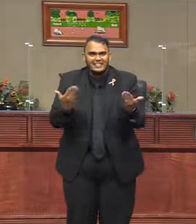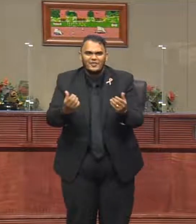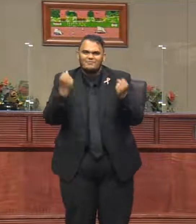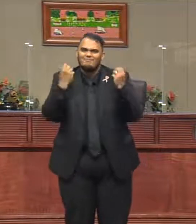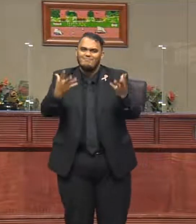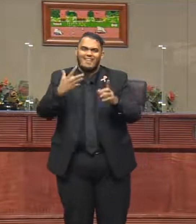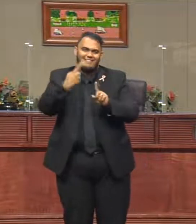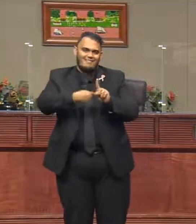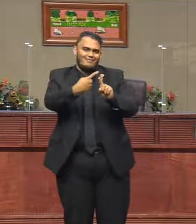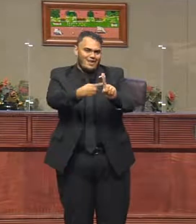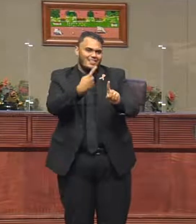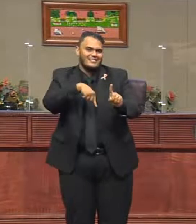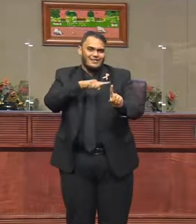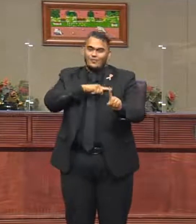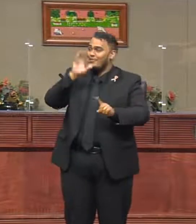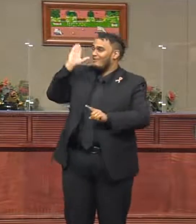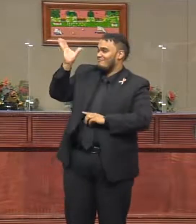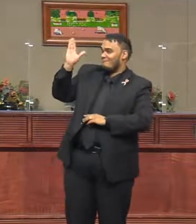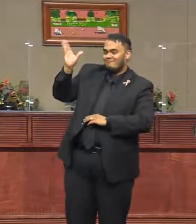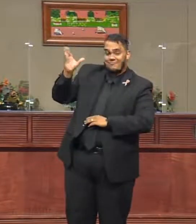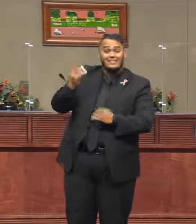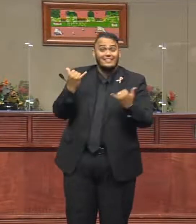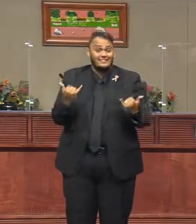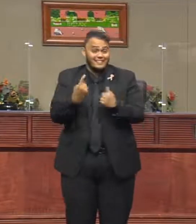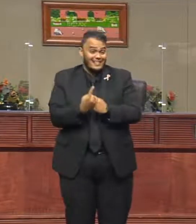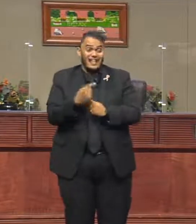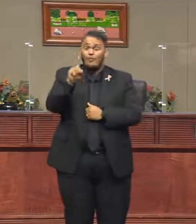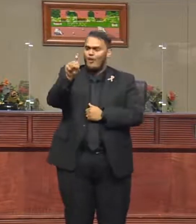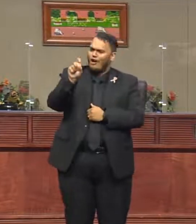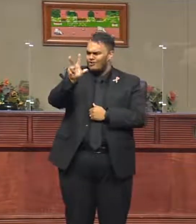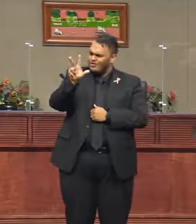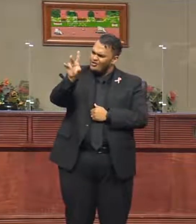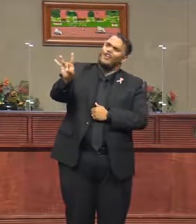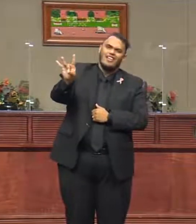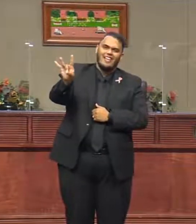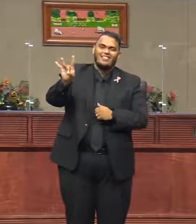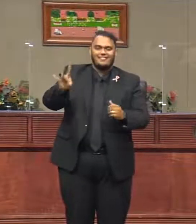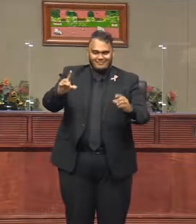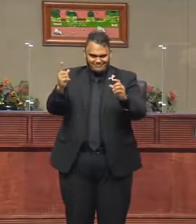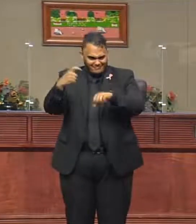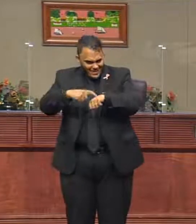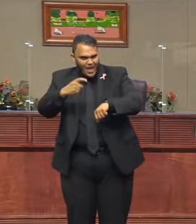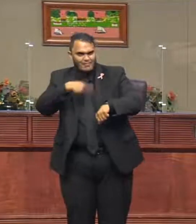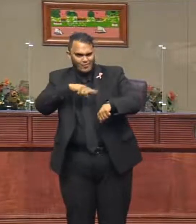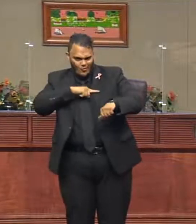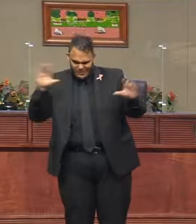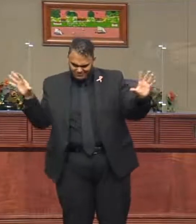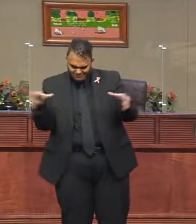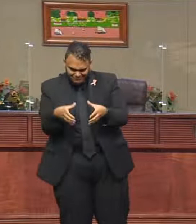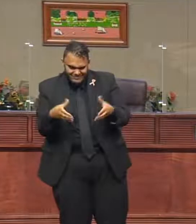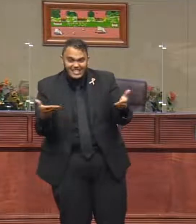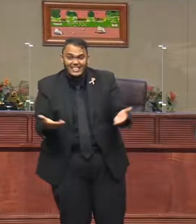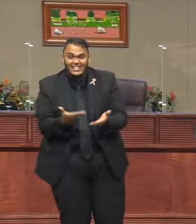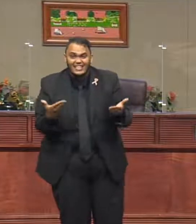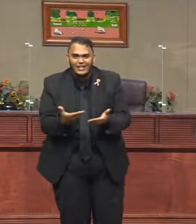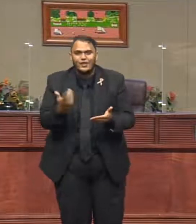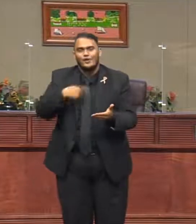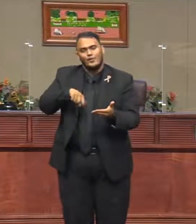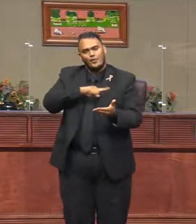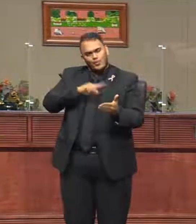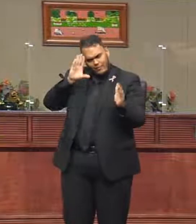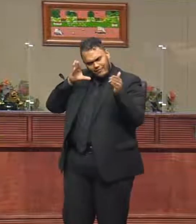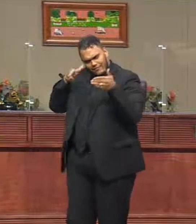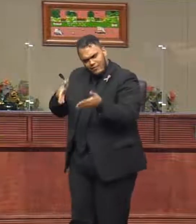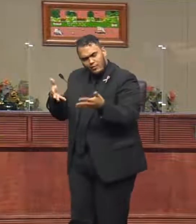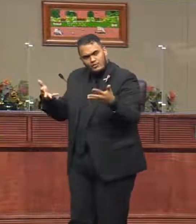briefings. Today is number 138 for us, and we continue to be laser focused in this community on increasing